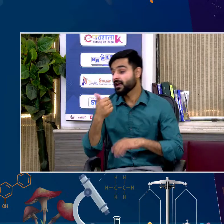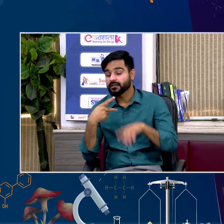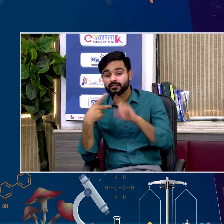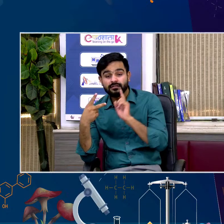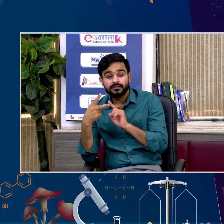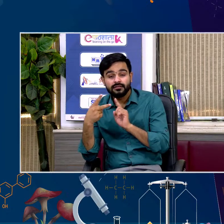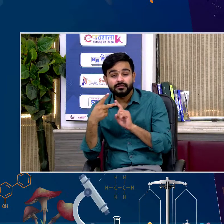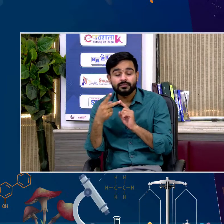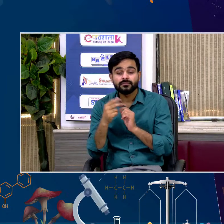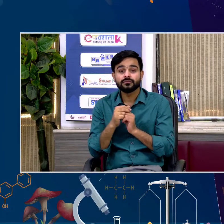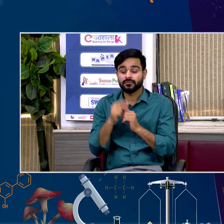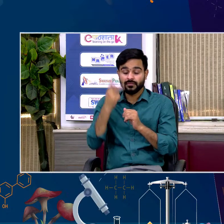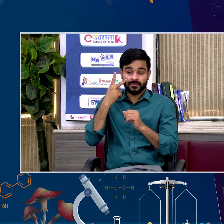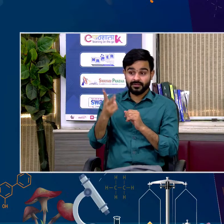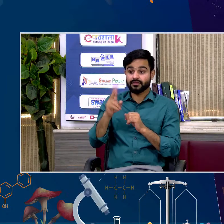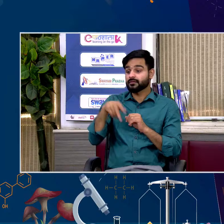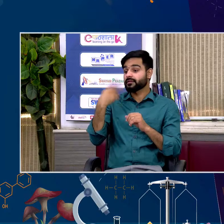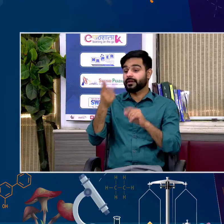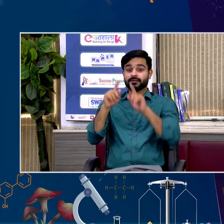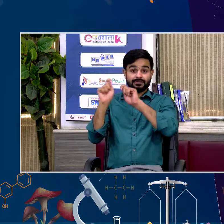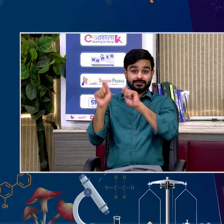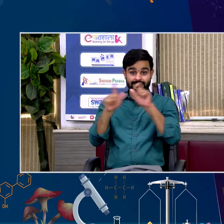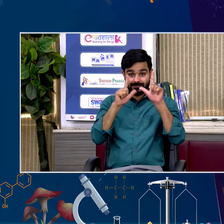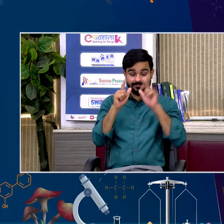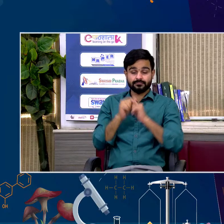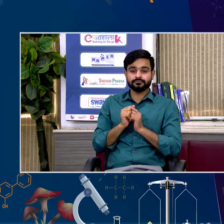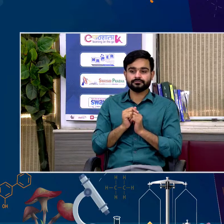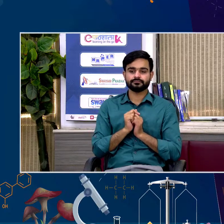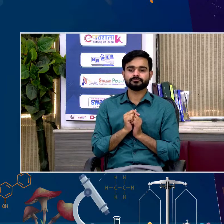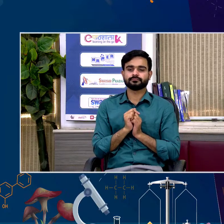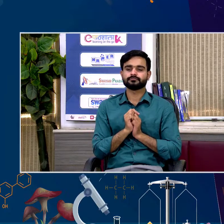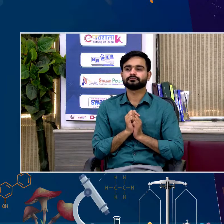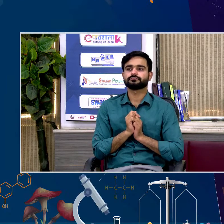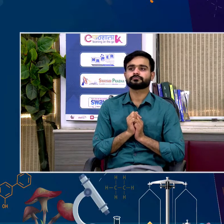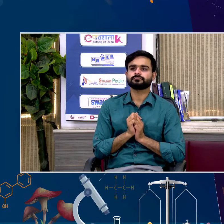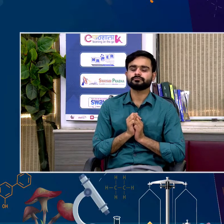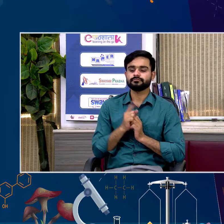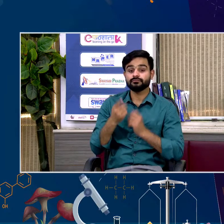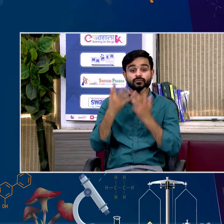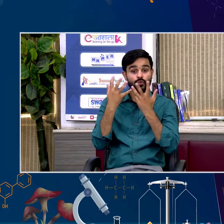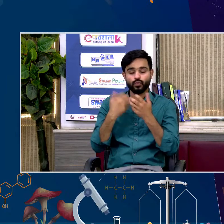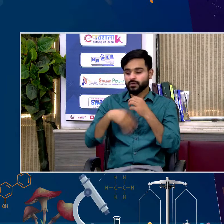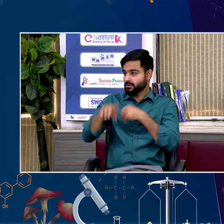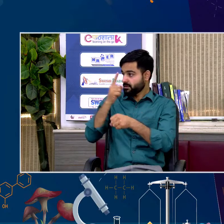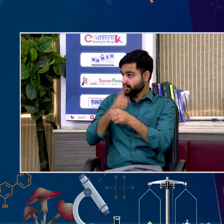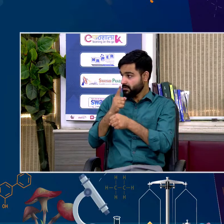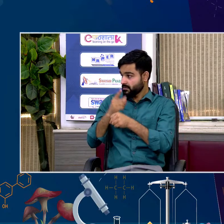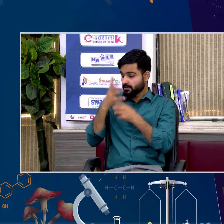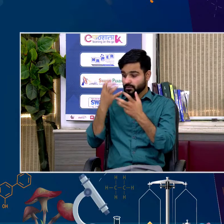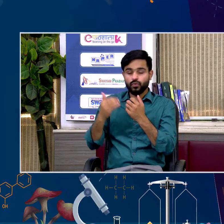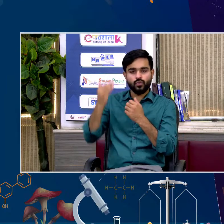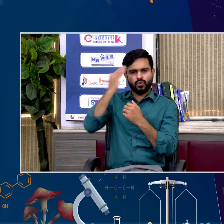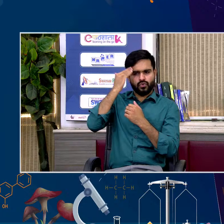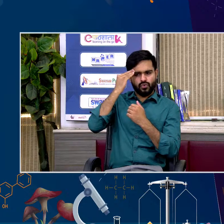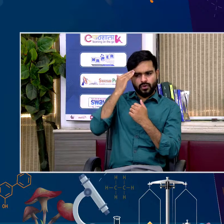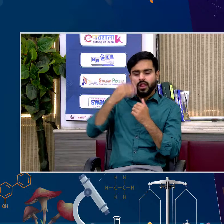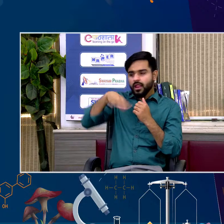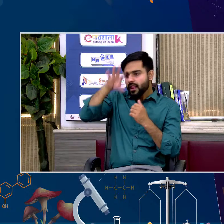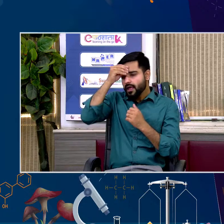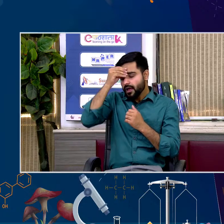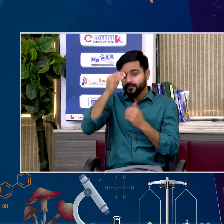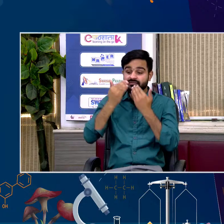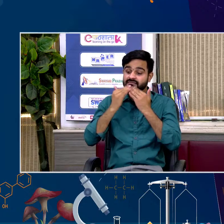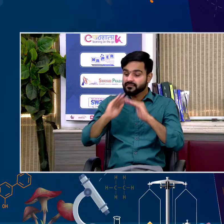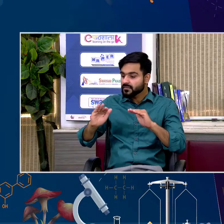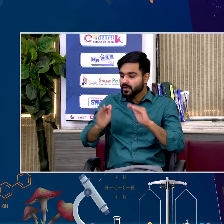that can be done, as you can see in the next slide, is the teacher would want to know about the learner. The child